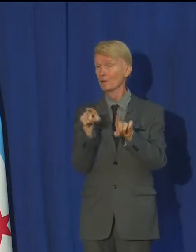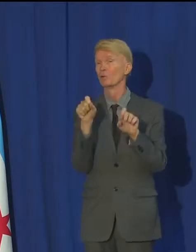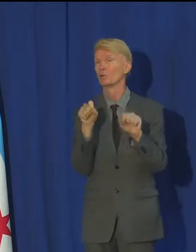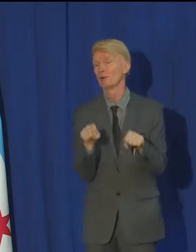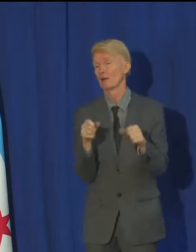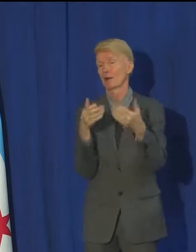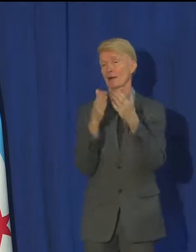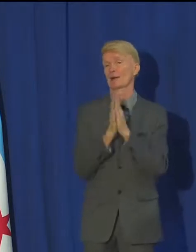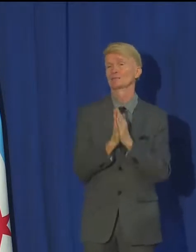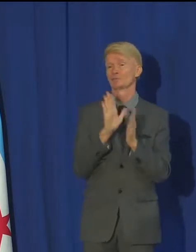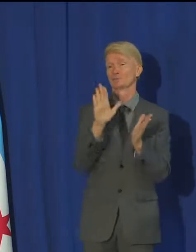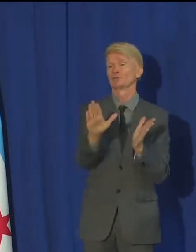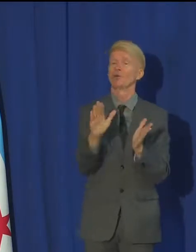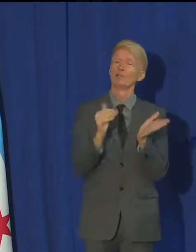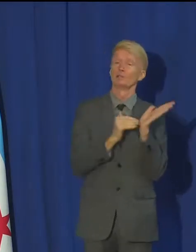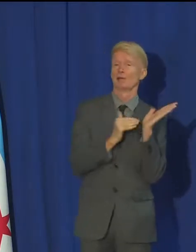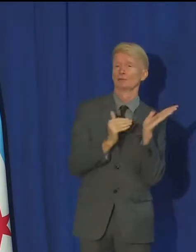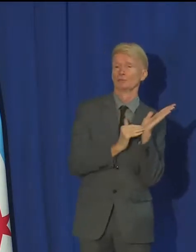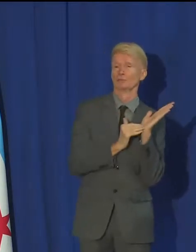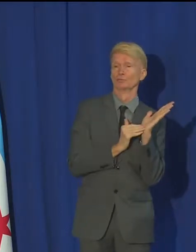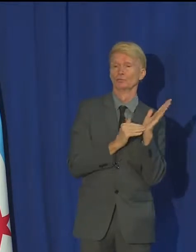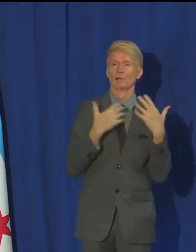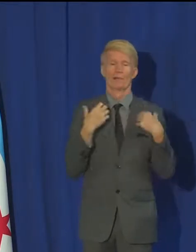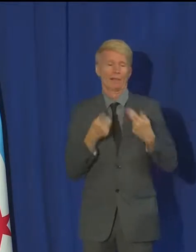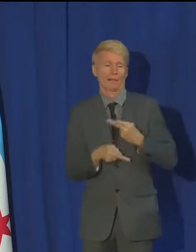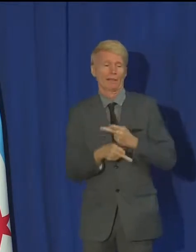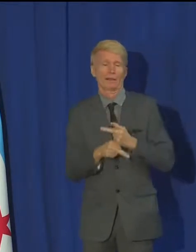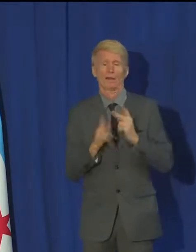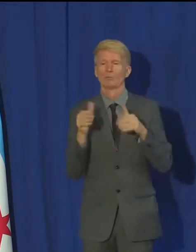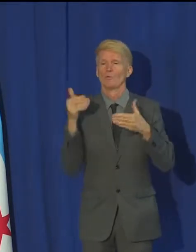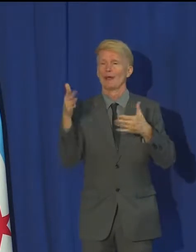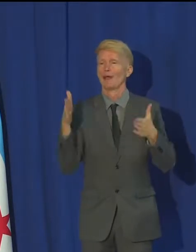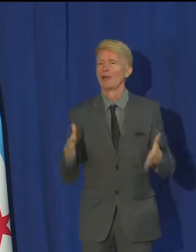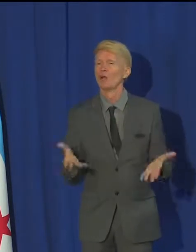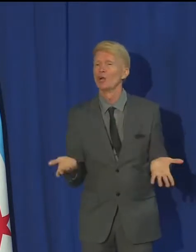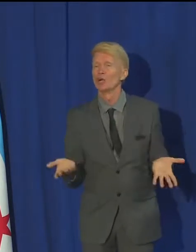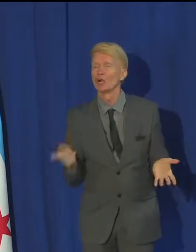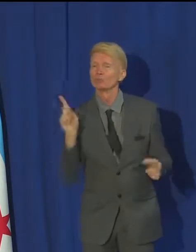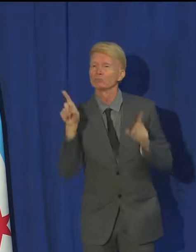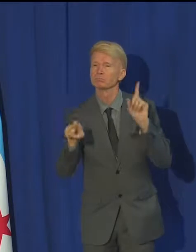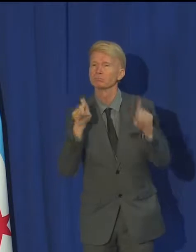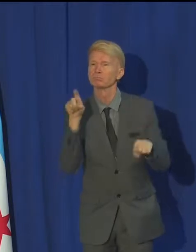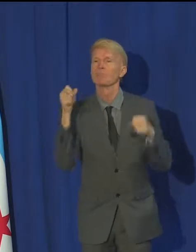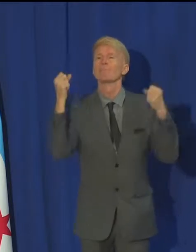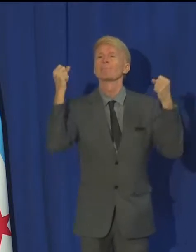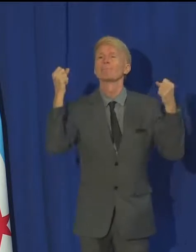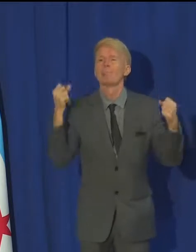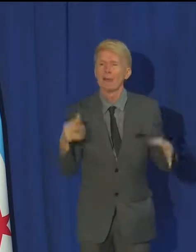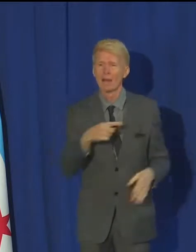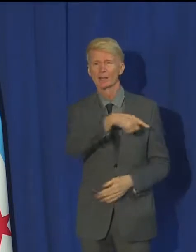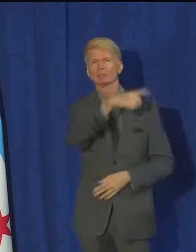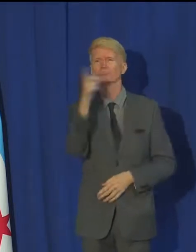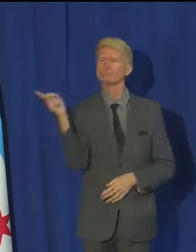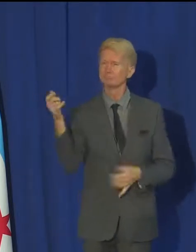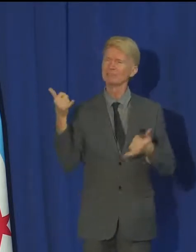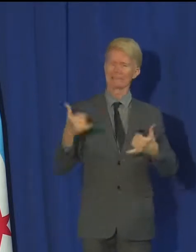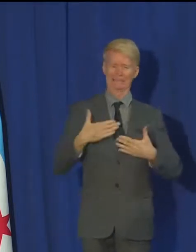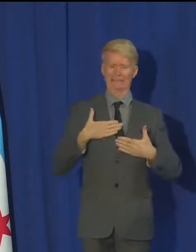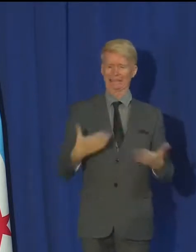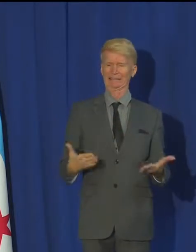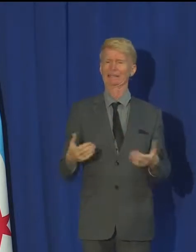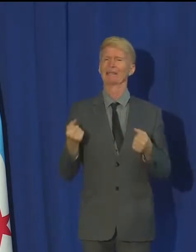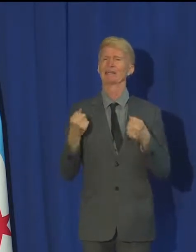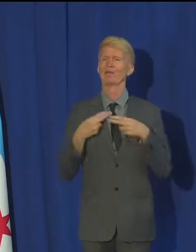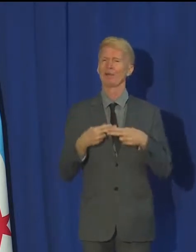your healthcare provider, where again, you can make an appointment. And in fact, many, many healthcare providers are doing some form